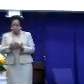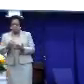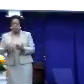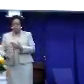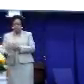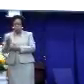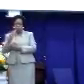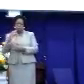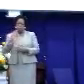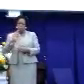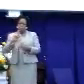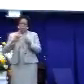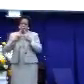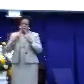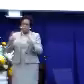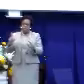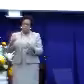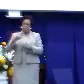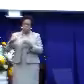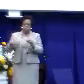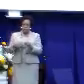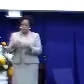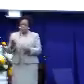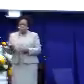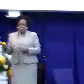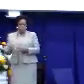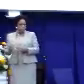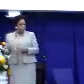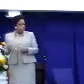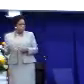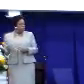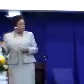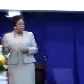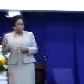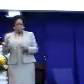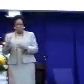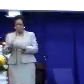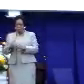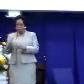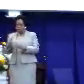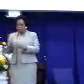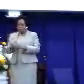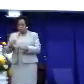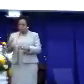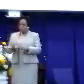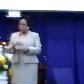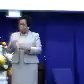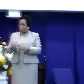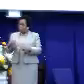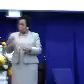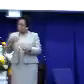we're going to talk about some things. You know, math was one of my favorite strong